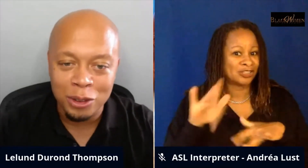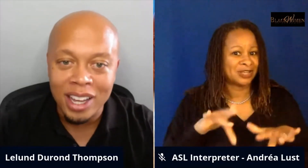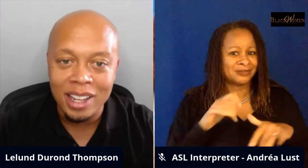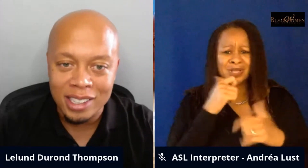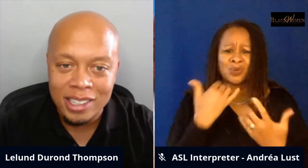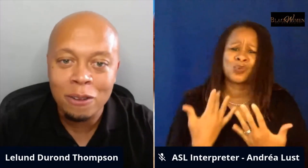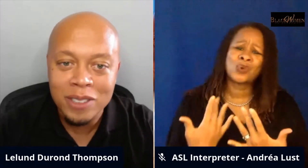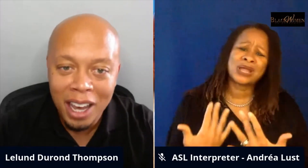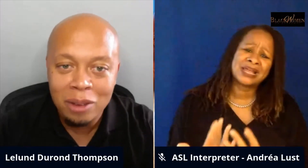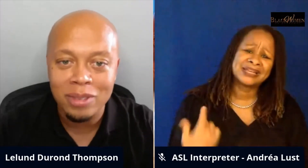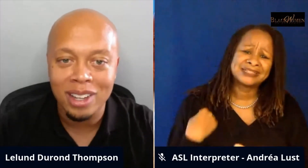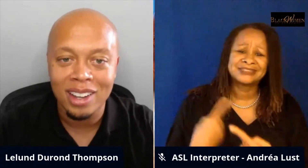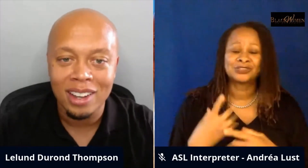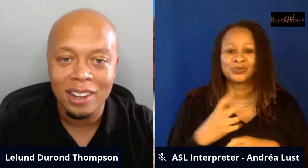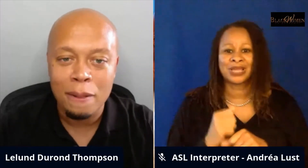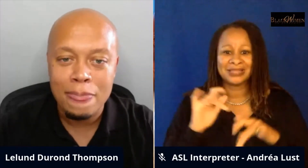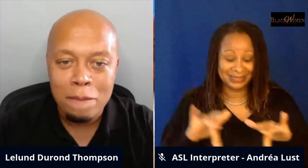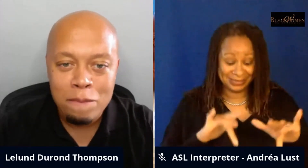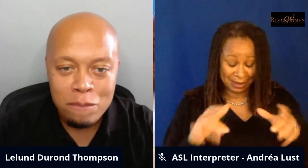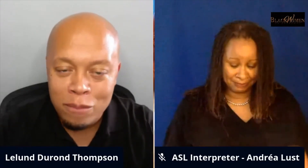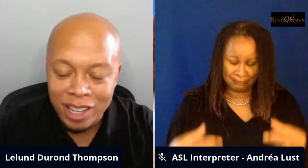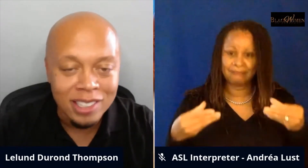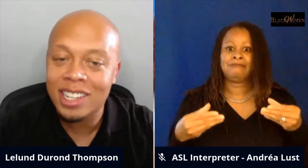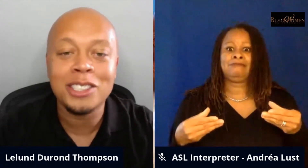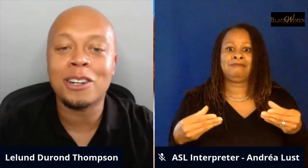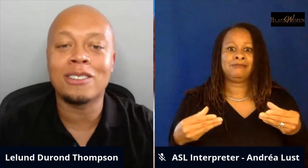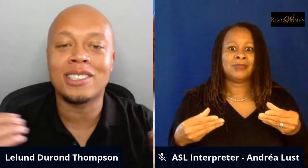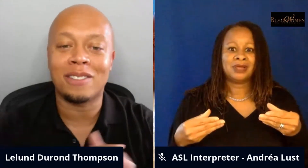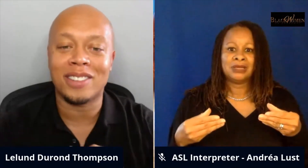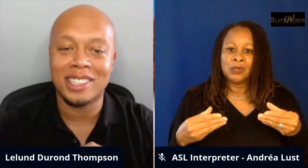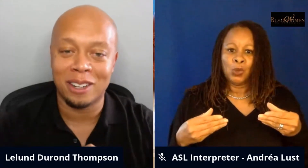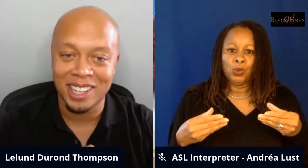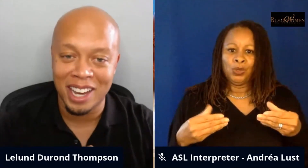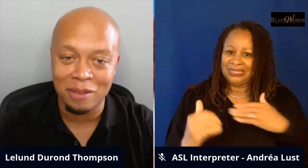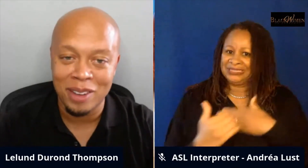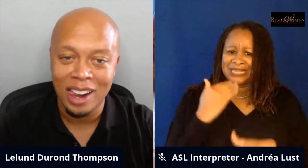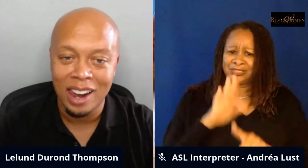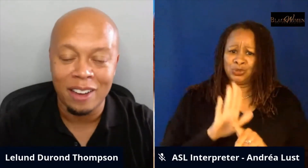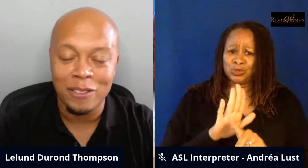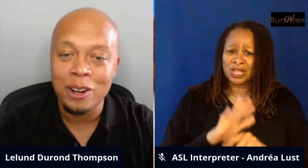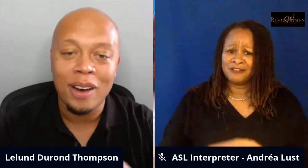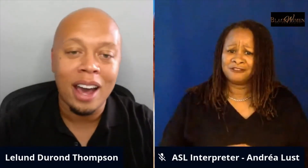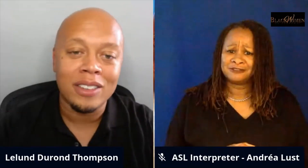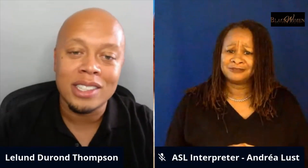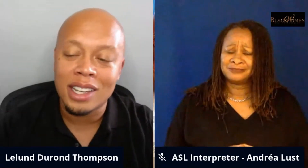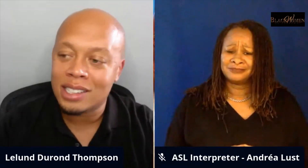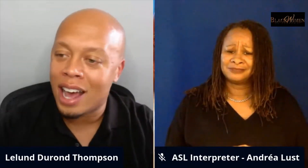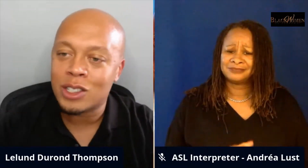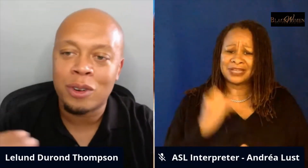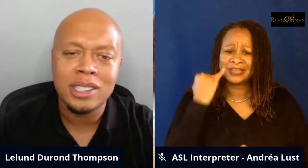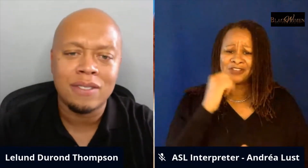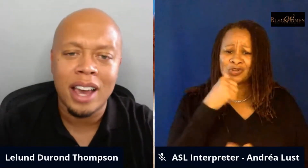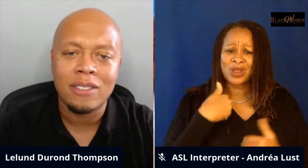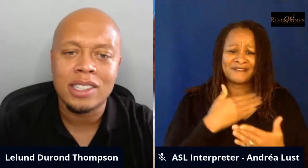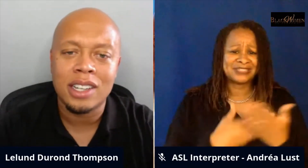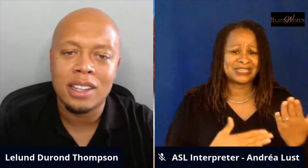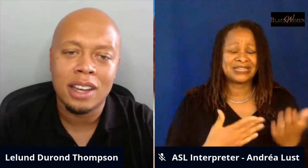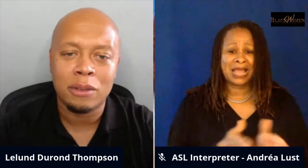till you get the self-tape. Send your own self a self-tape. If you don't have the scenes, ask